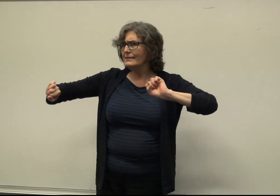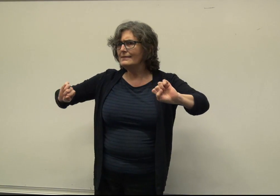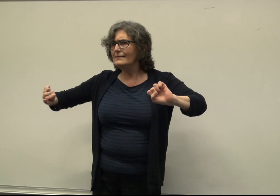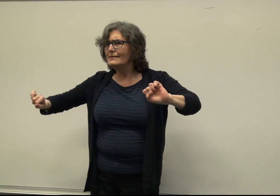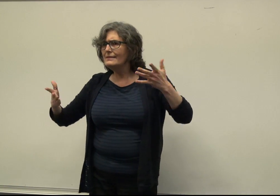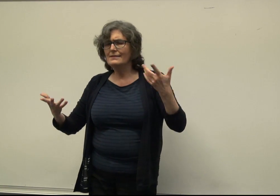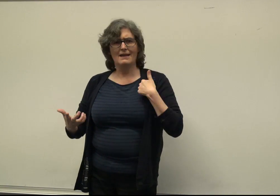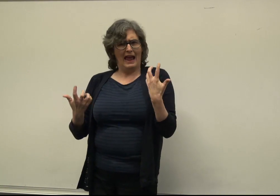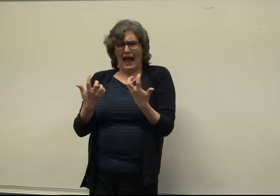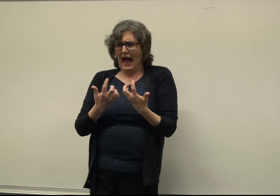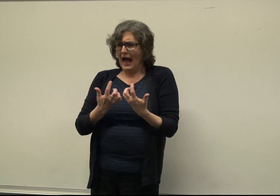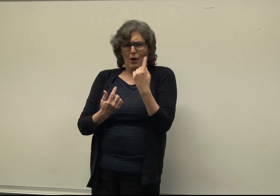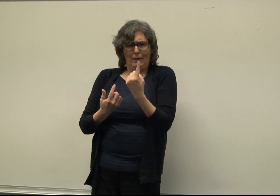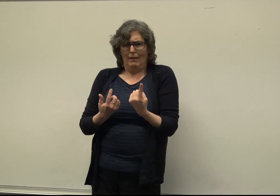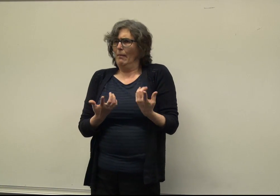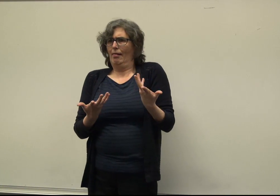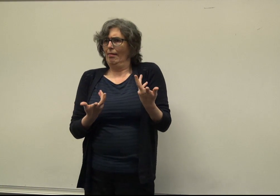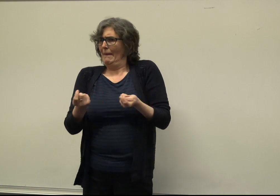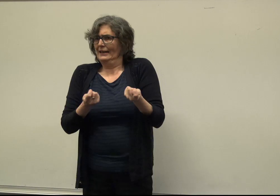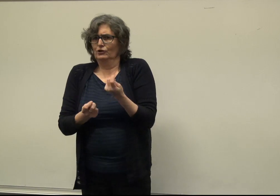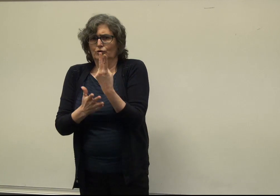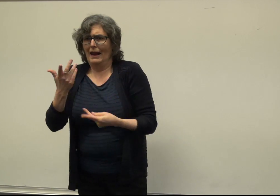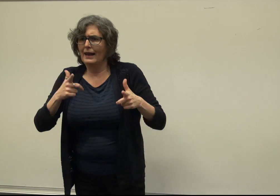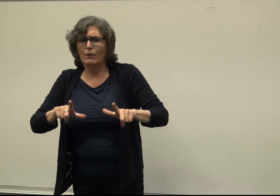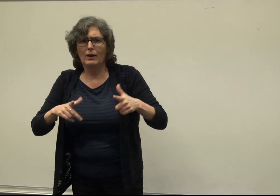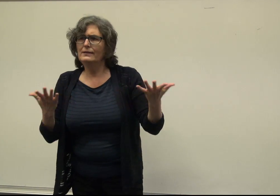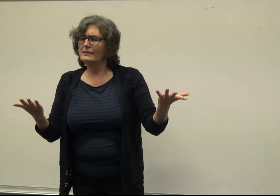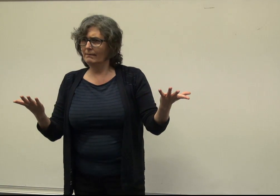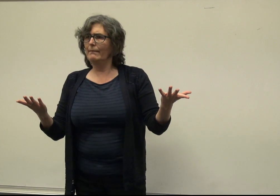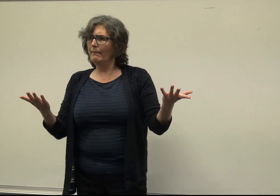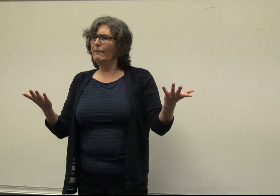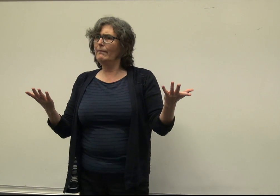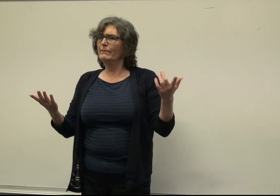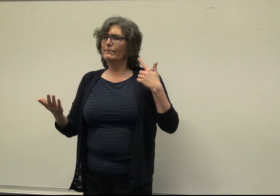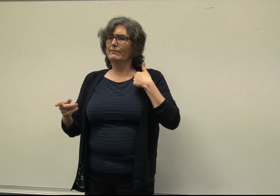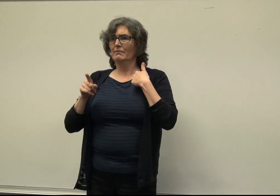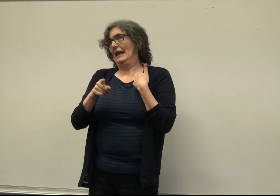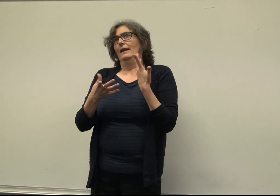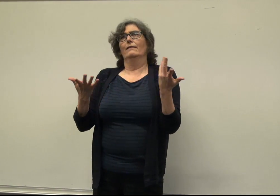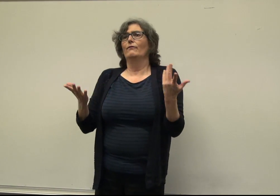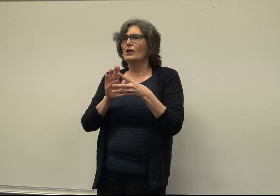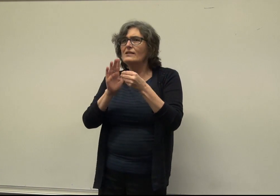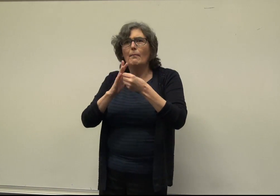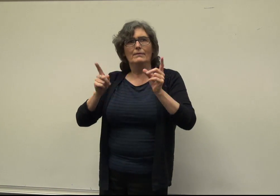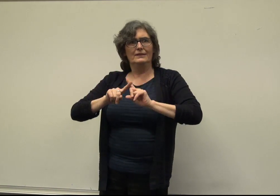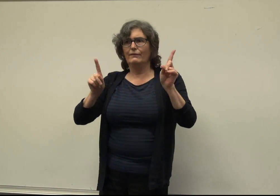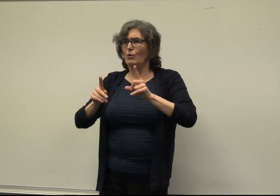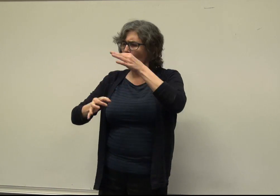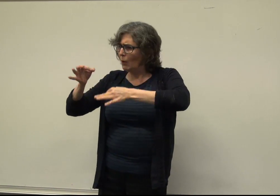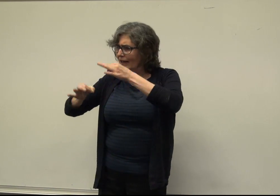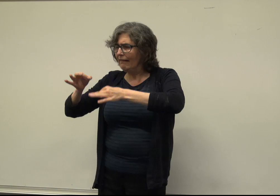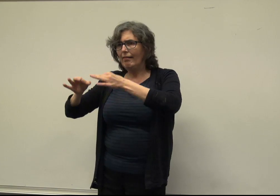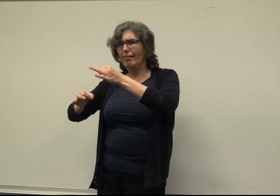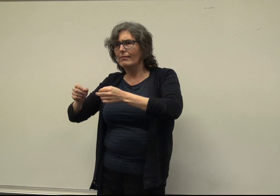at different levels, in different sectors of society, in different political systems, in different